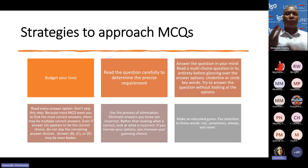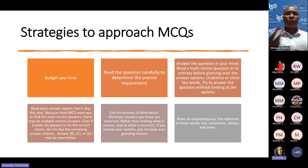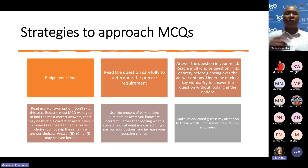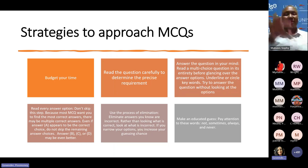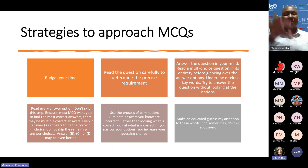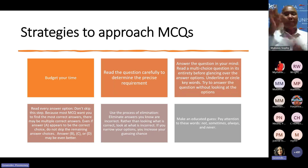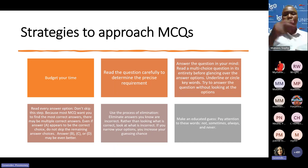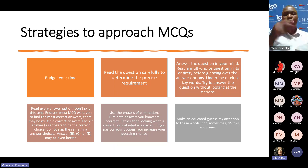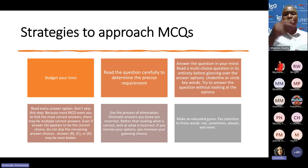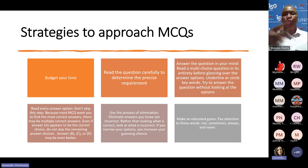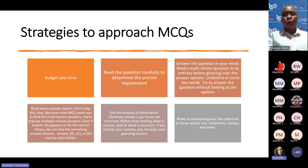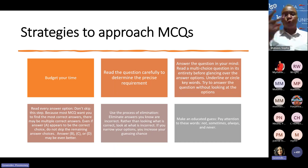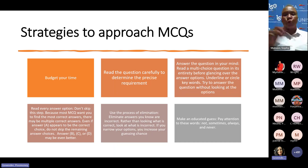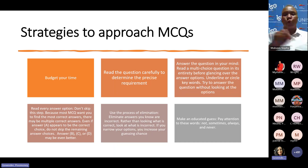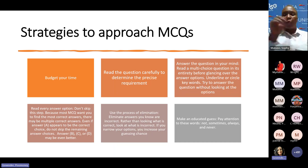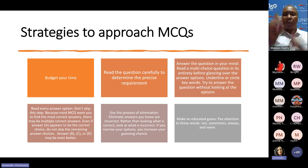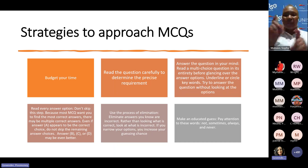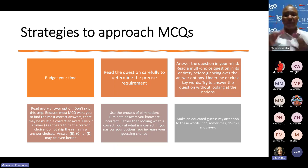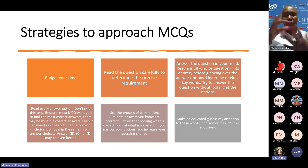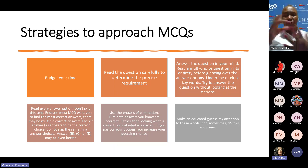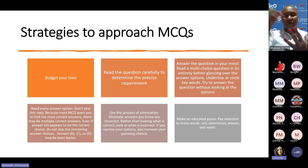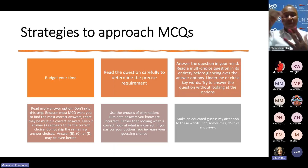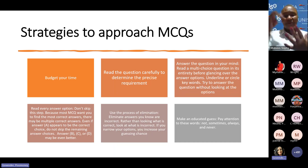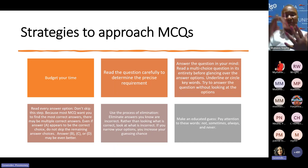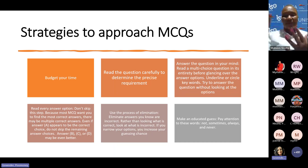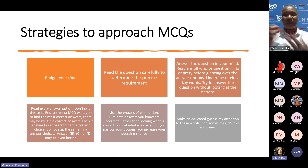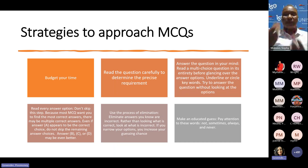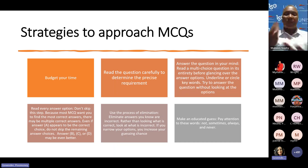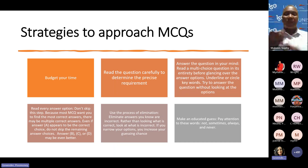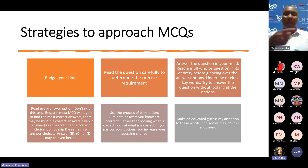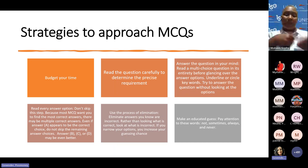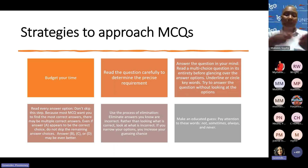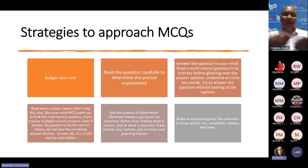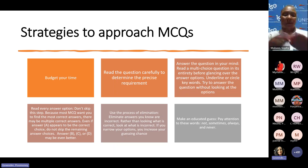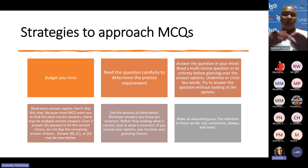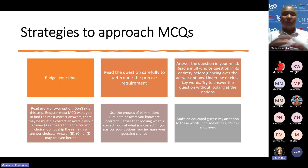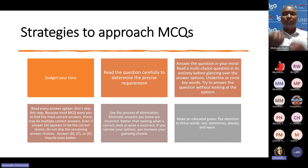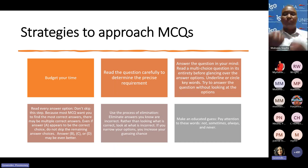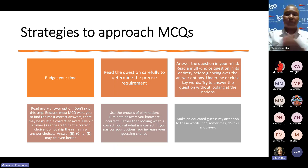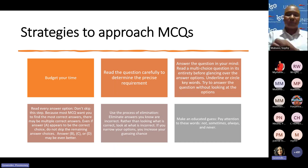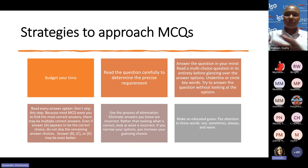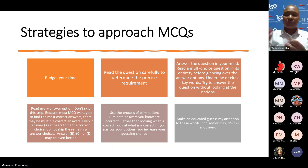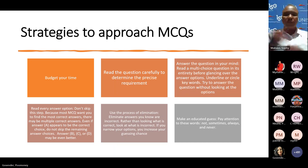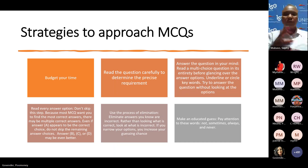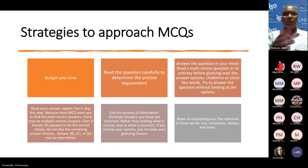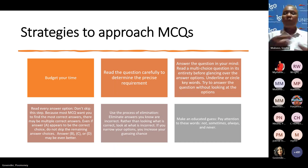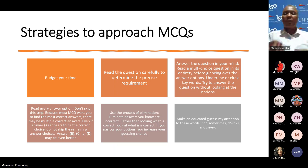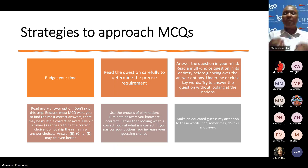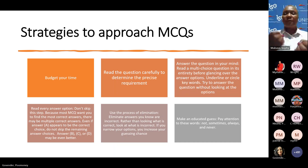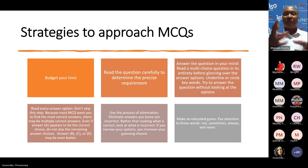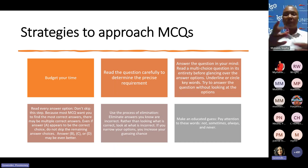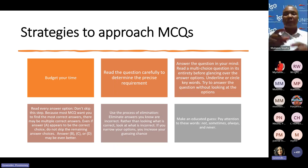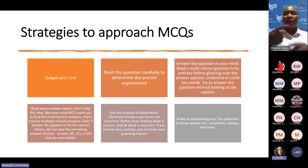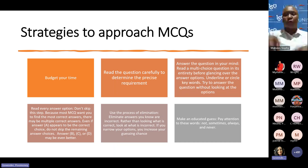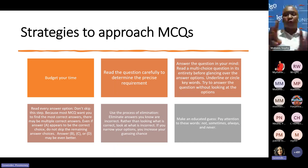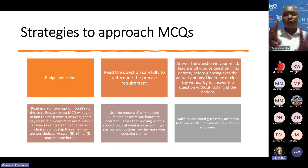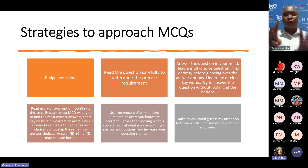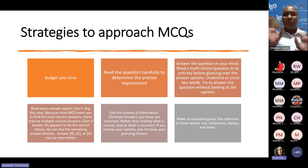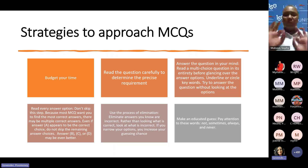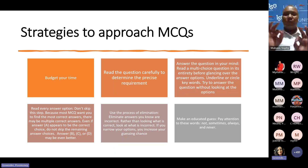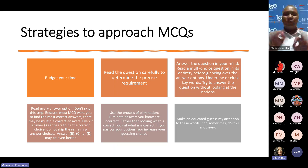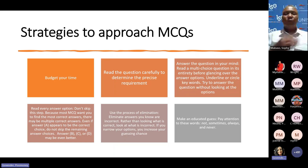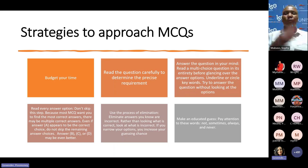options. So in that case, the mark allocation will be distributed accordingly. Okay, so